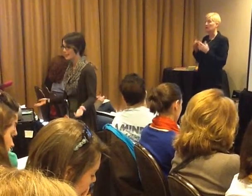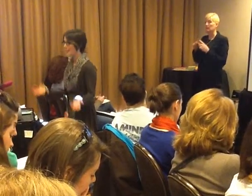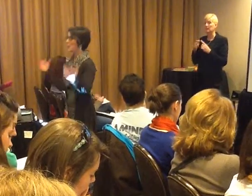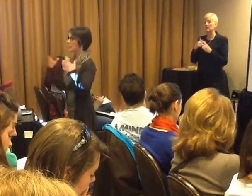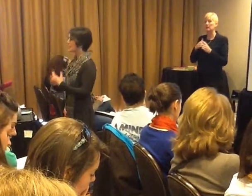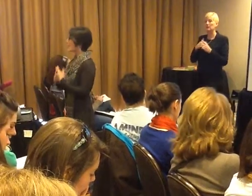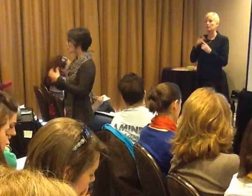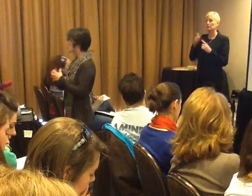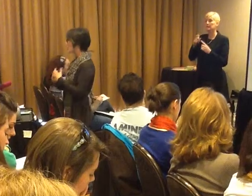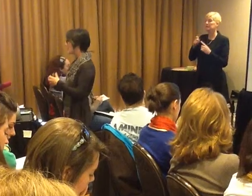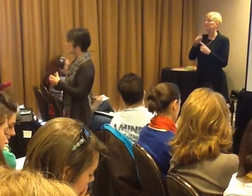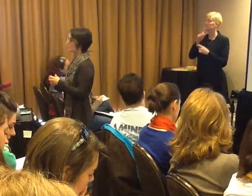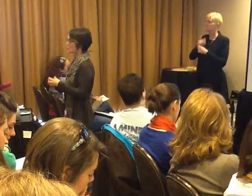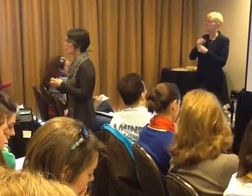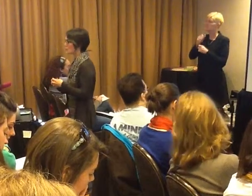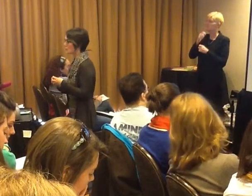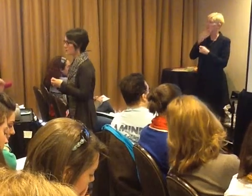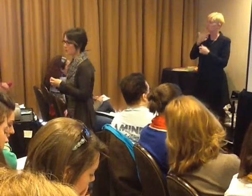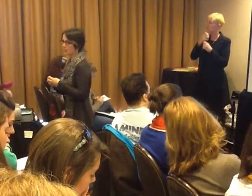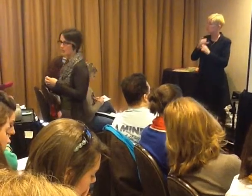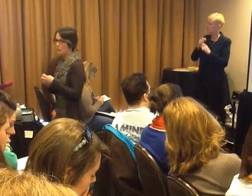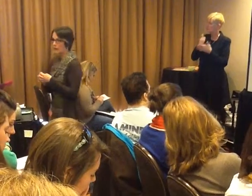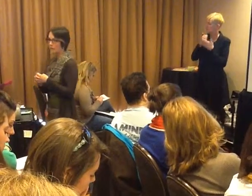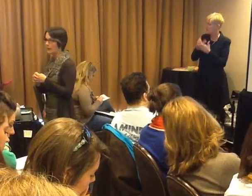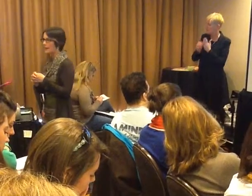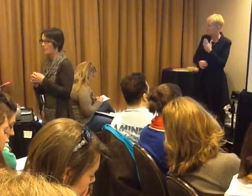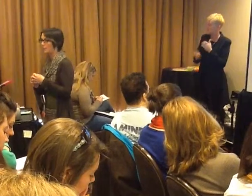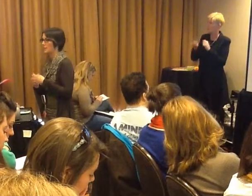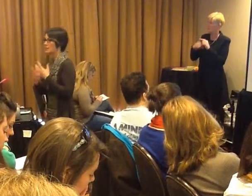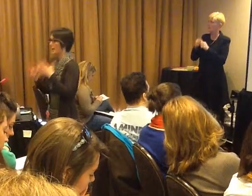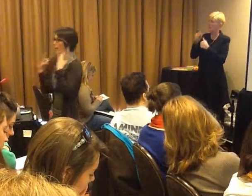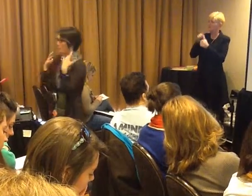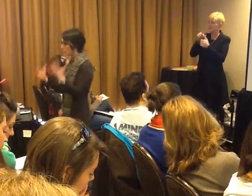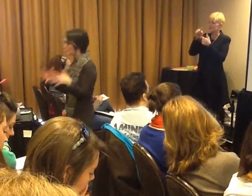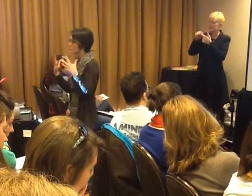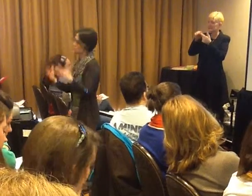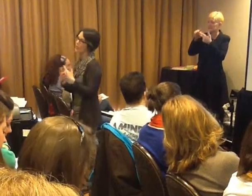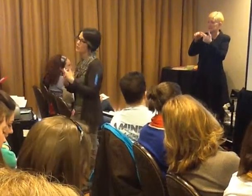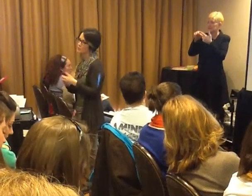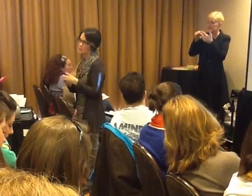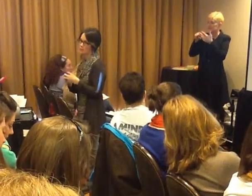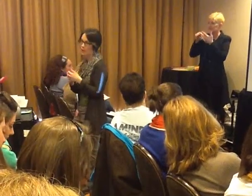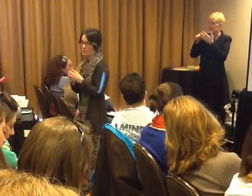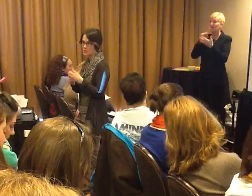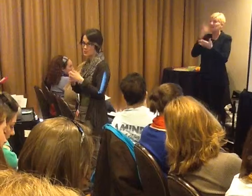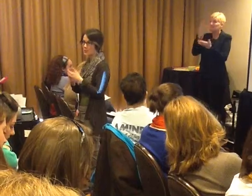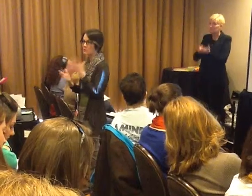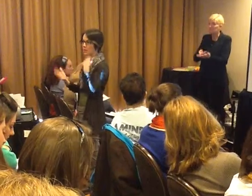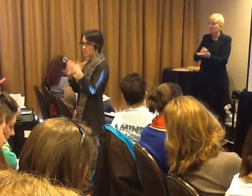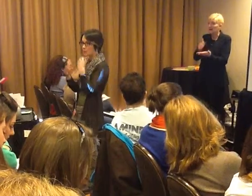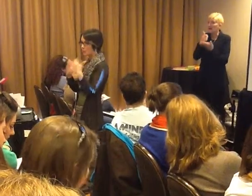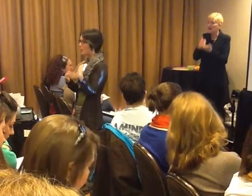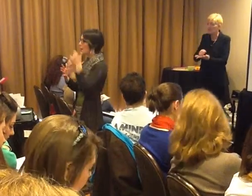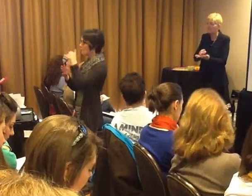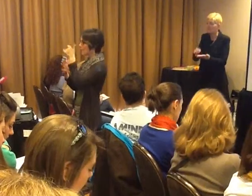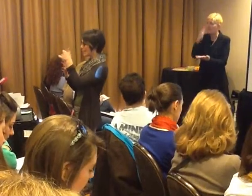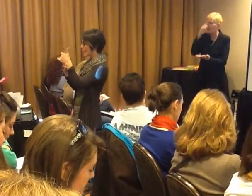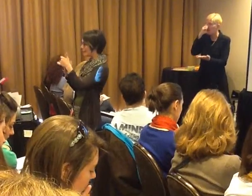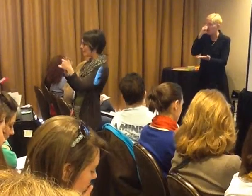we did, but it's actually a really good strategy for our students when learning language. It's like a proven strategy to help our students be able